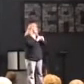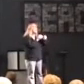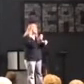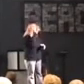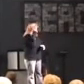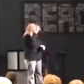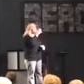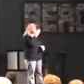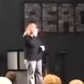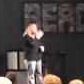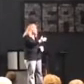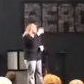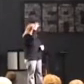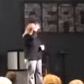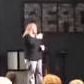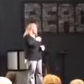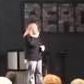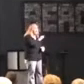He's such a good."